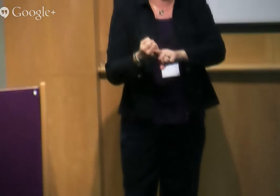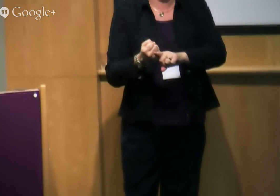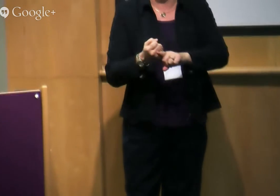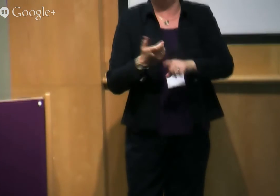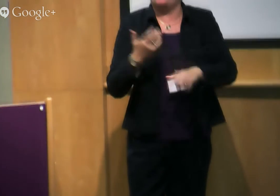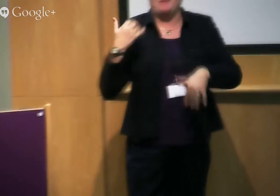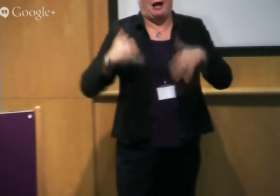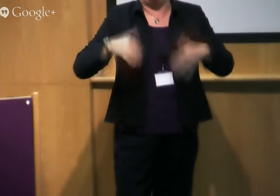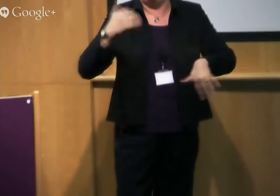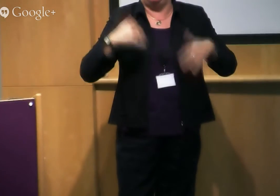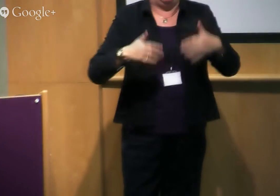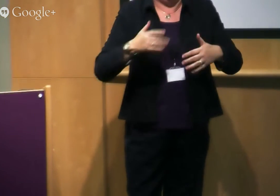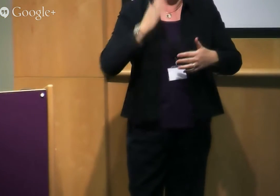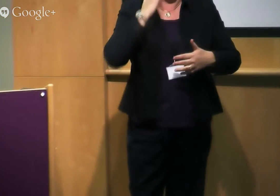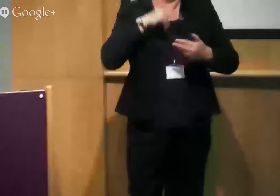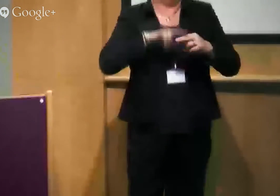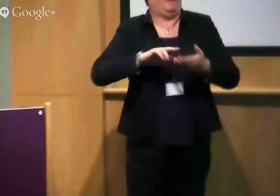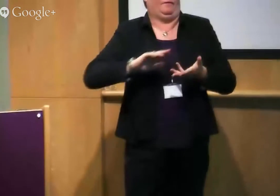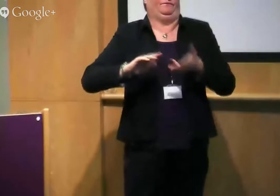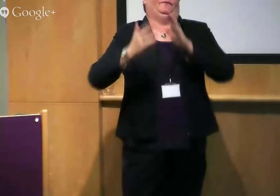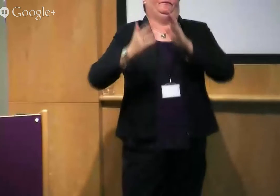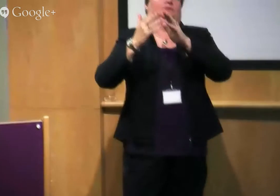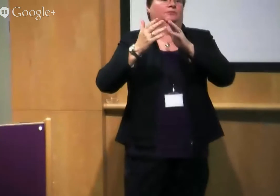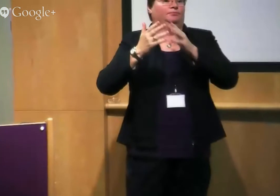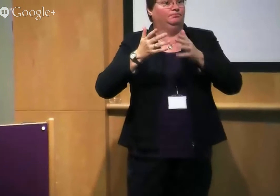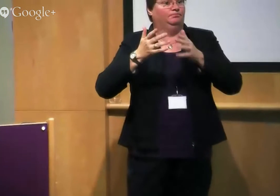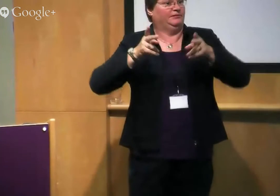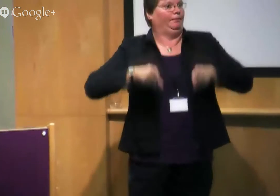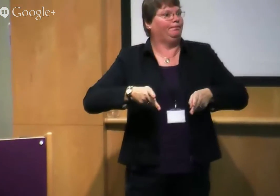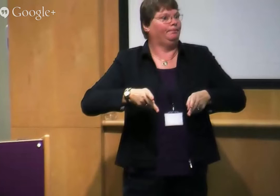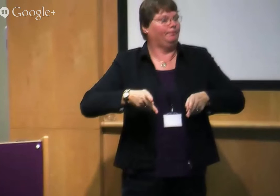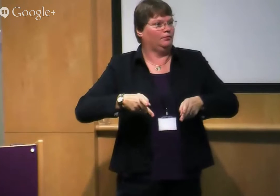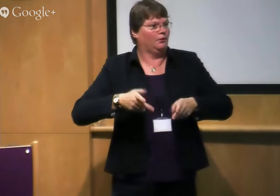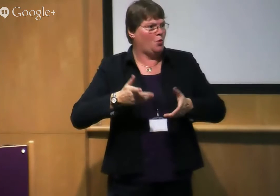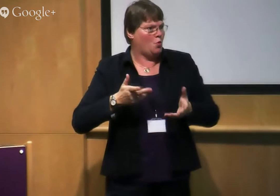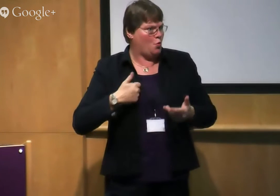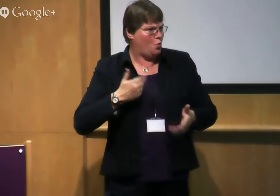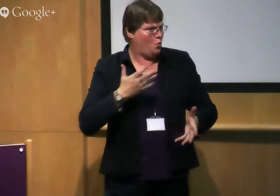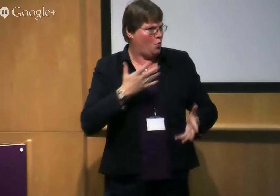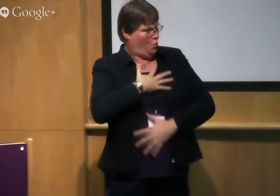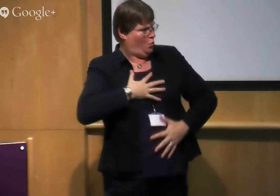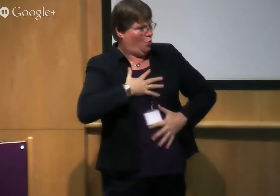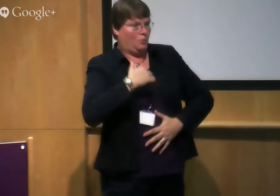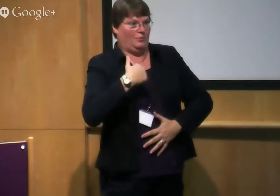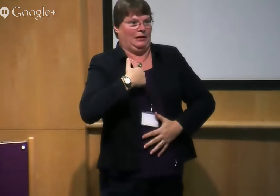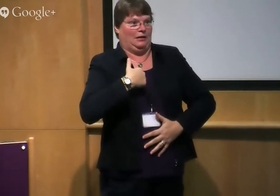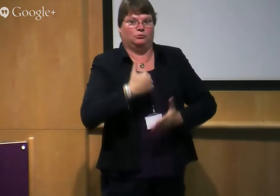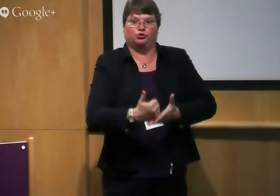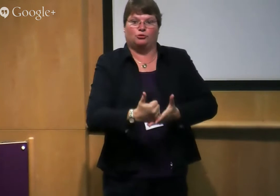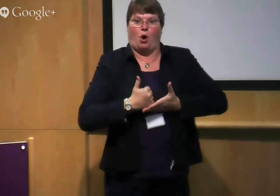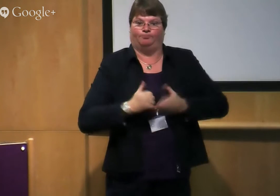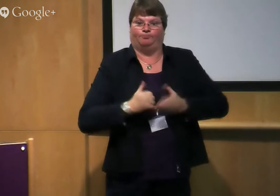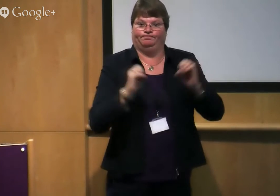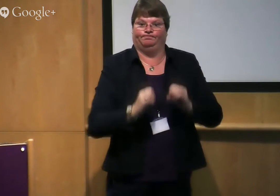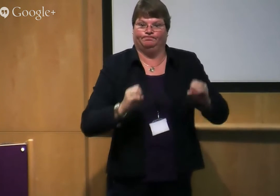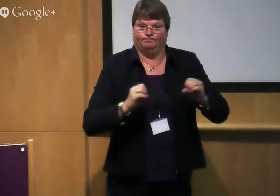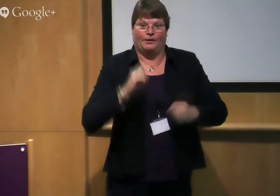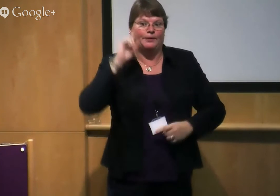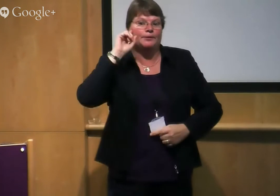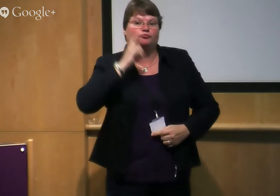was there to have the skills to really help and fight to make sure that they had a dignified time as they